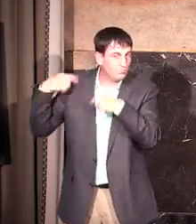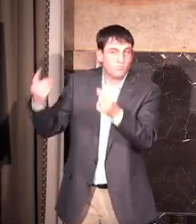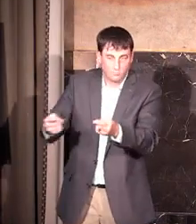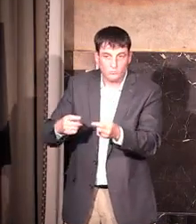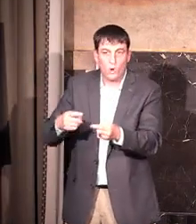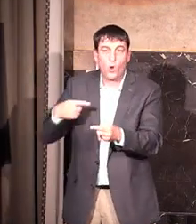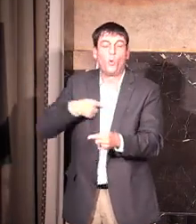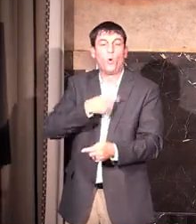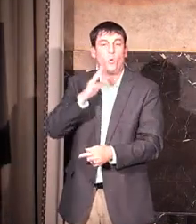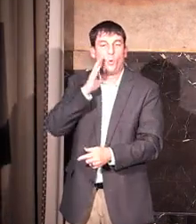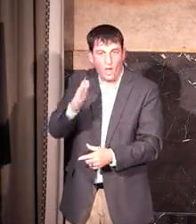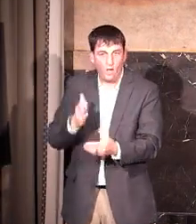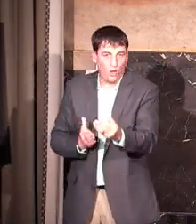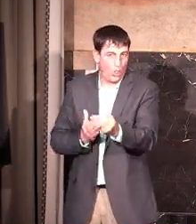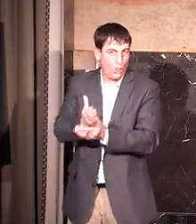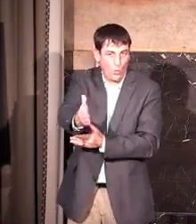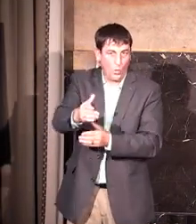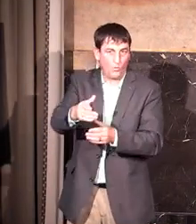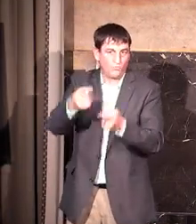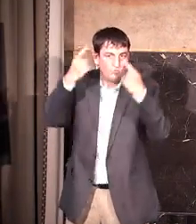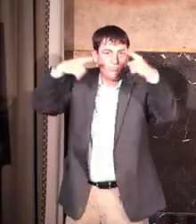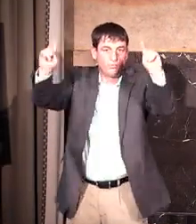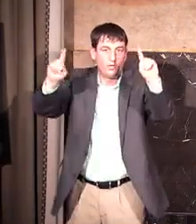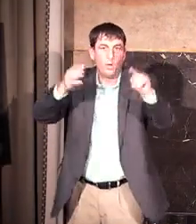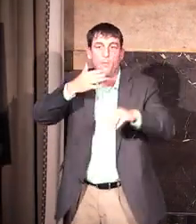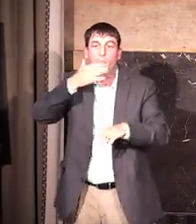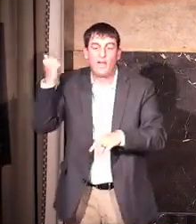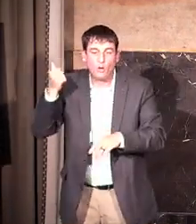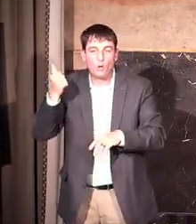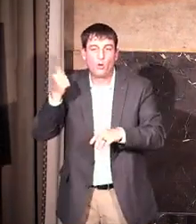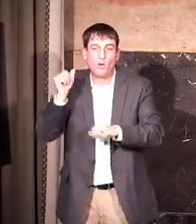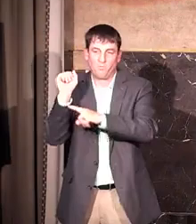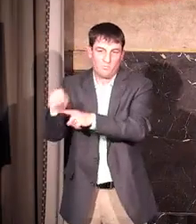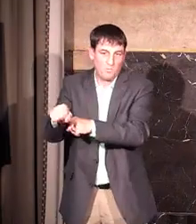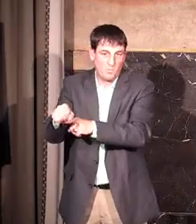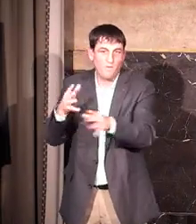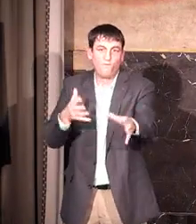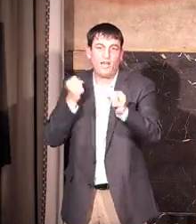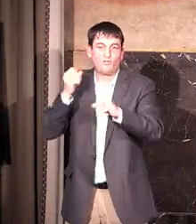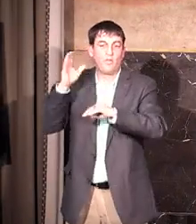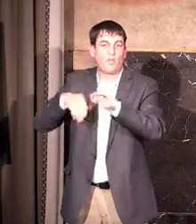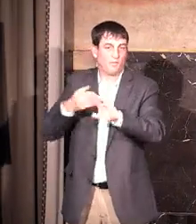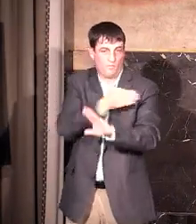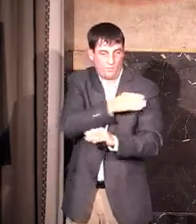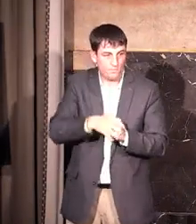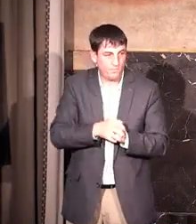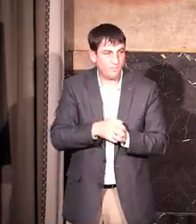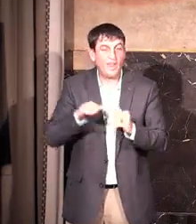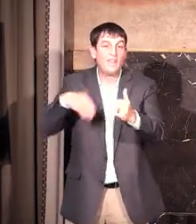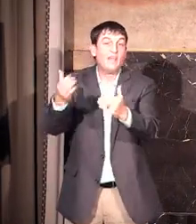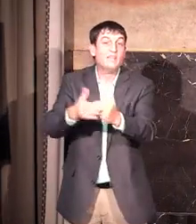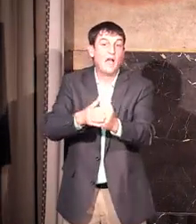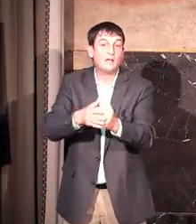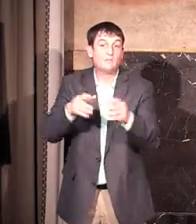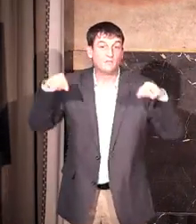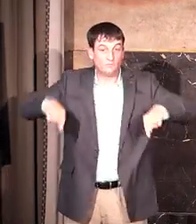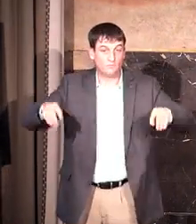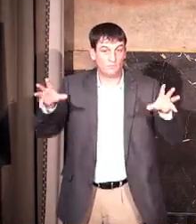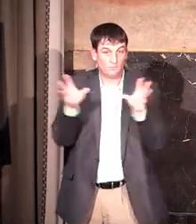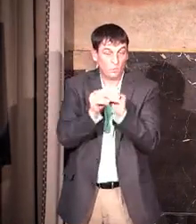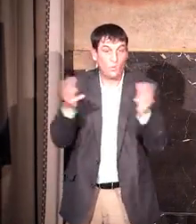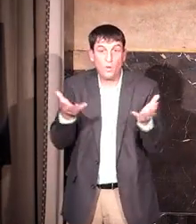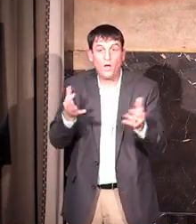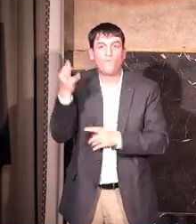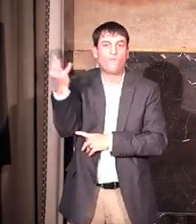this better and faster than will otherwise be the case. Our next one of these will be Friday afternoon, and I think we're